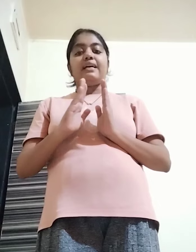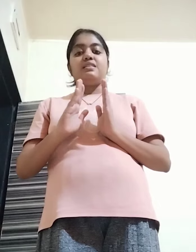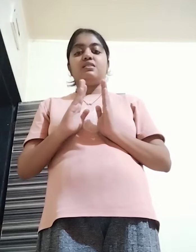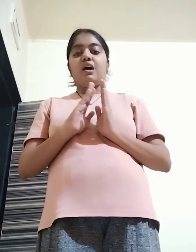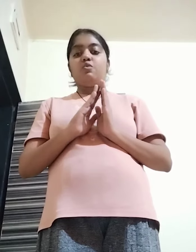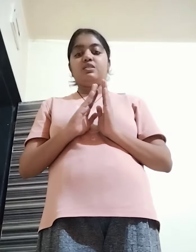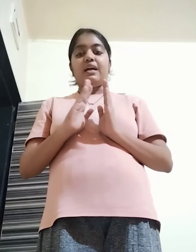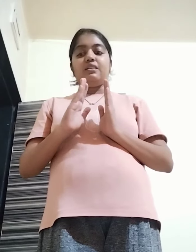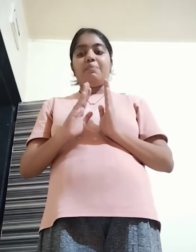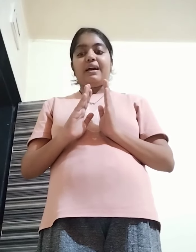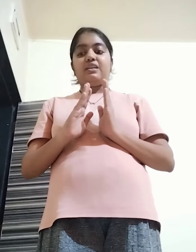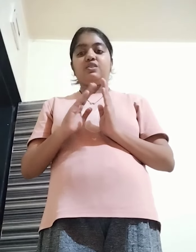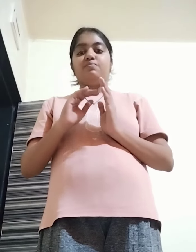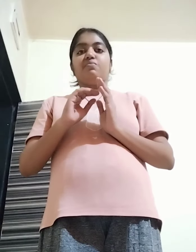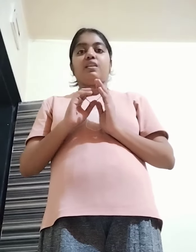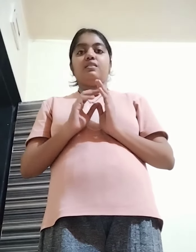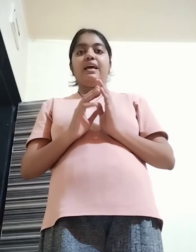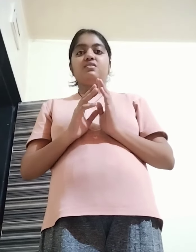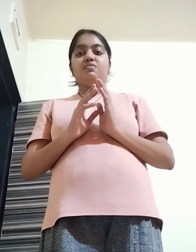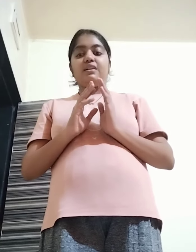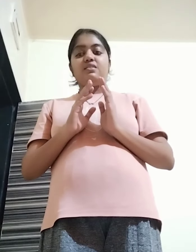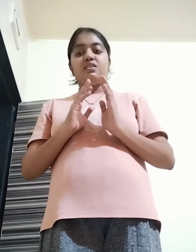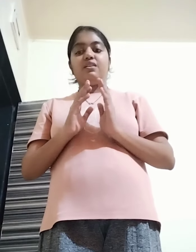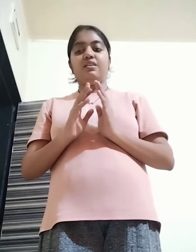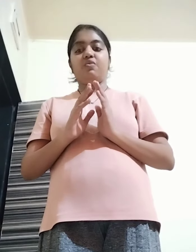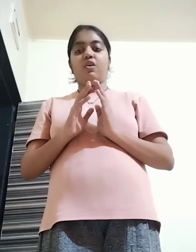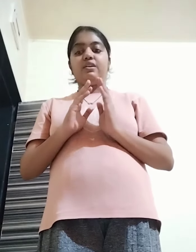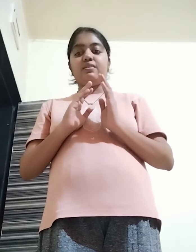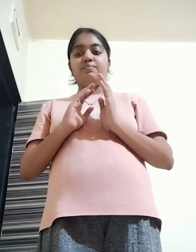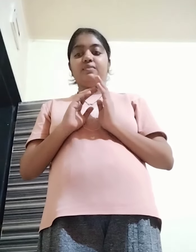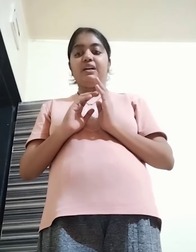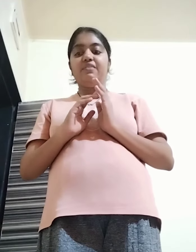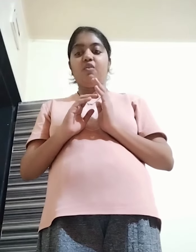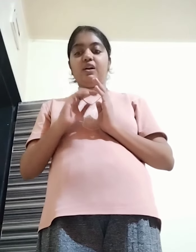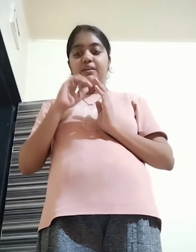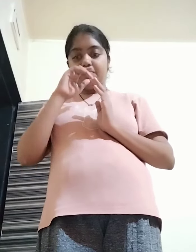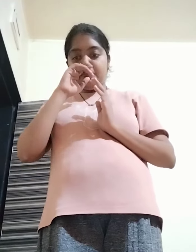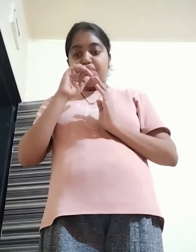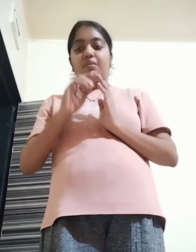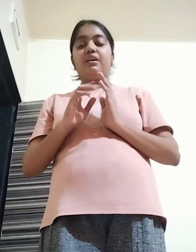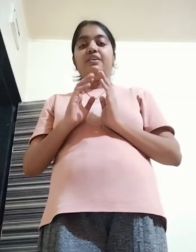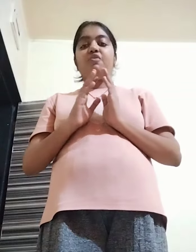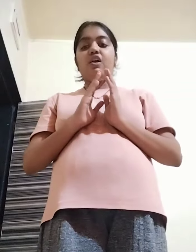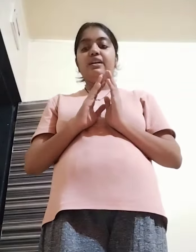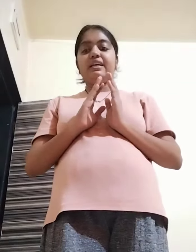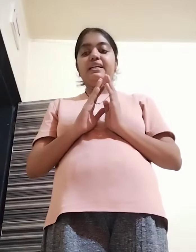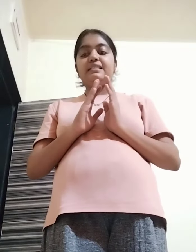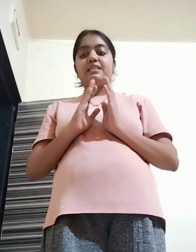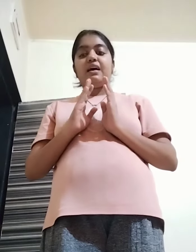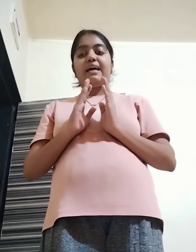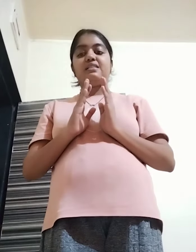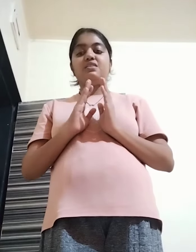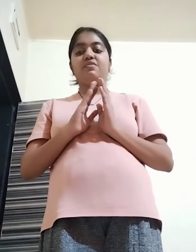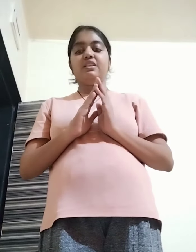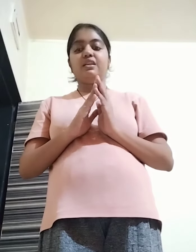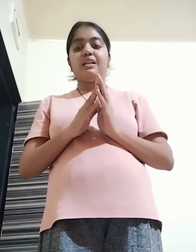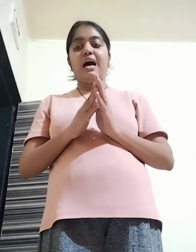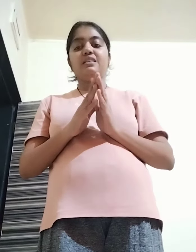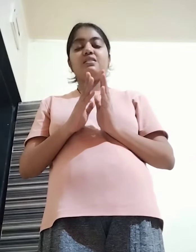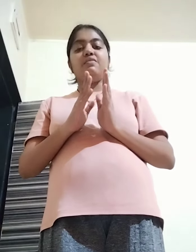accessed outside the package. Next one is default. The default is accessed within the class, within